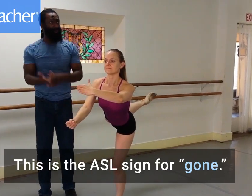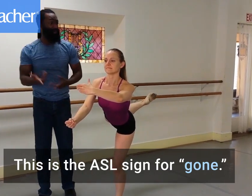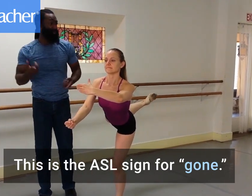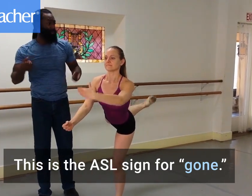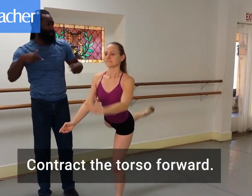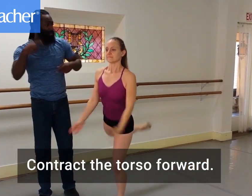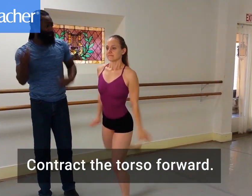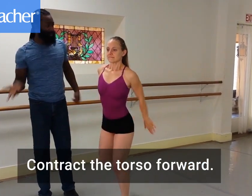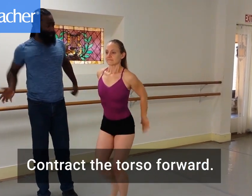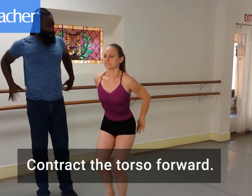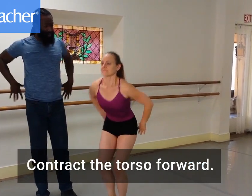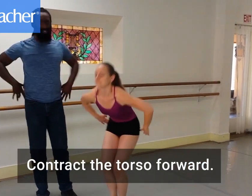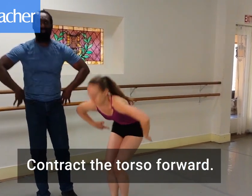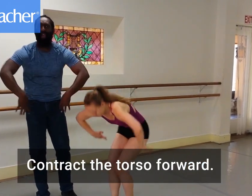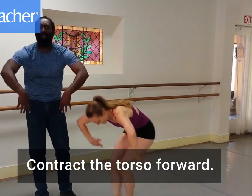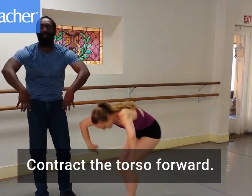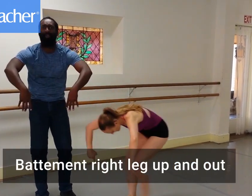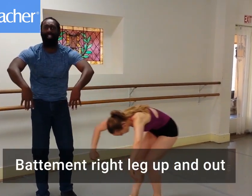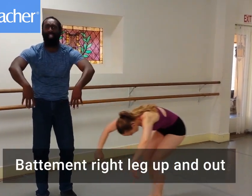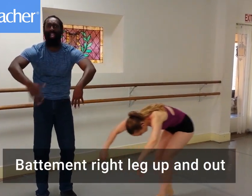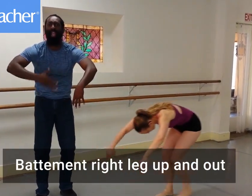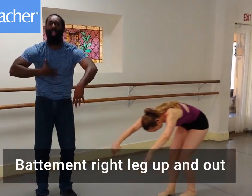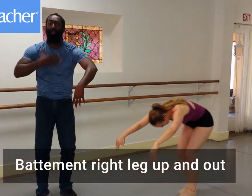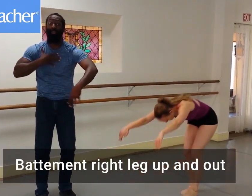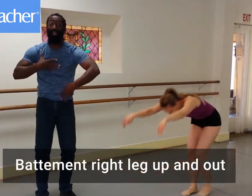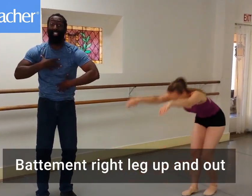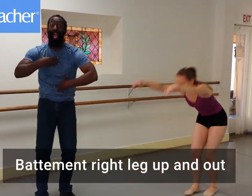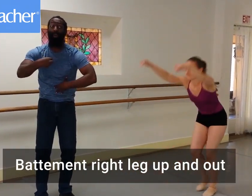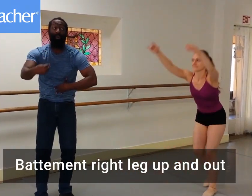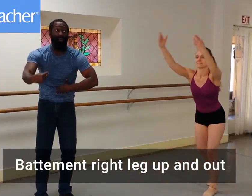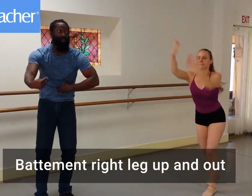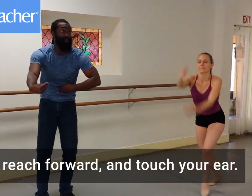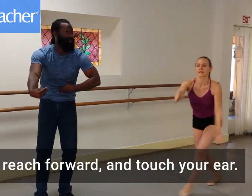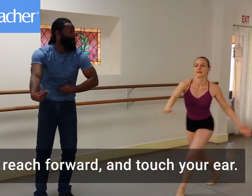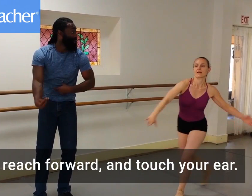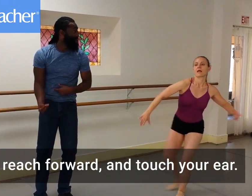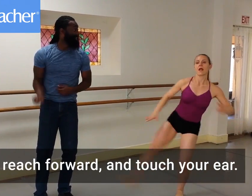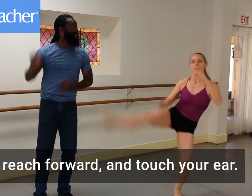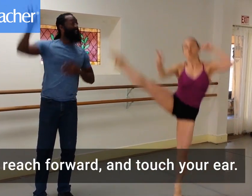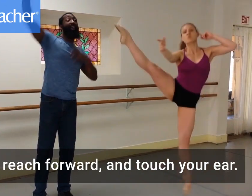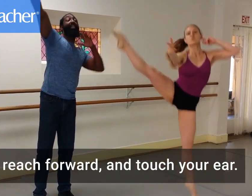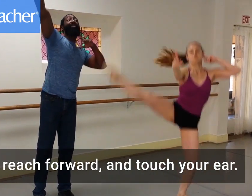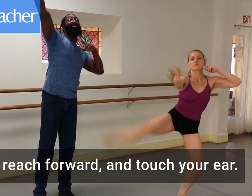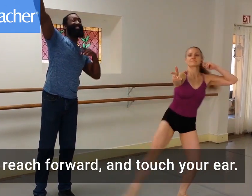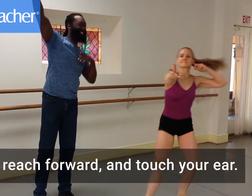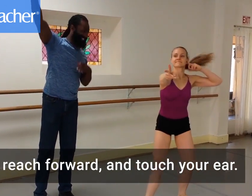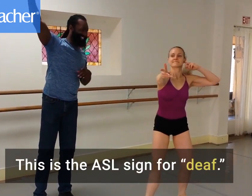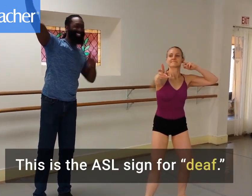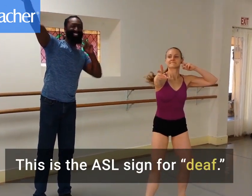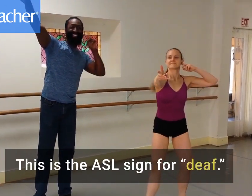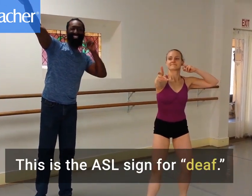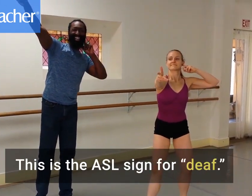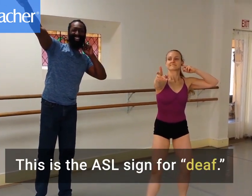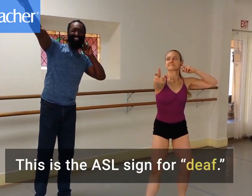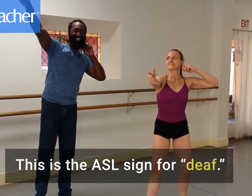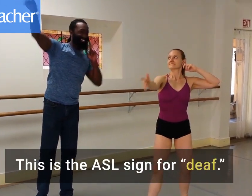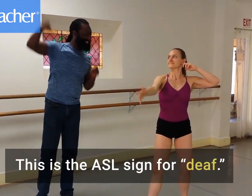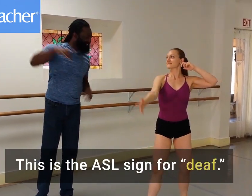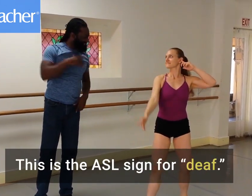Then pull. Good. Try to pull it in. Reach out. That's time. Dead. Good.